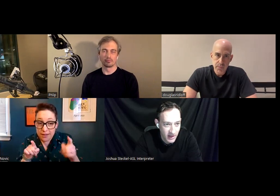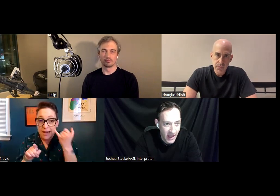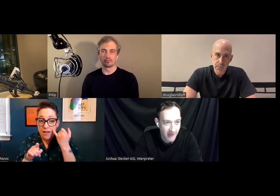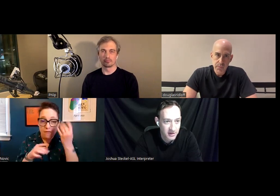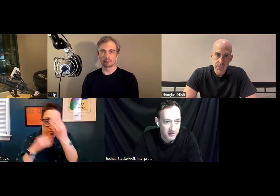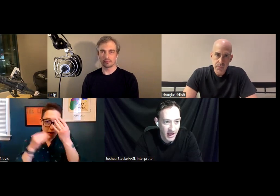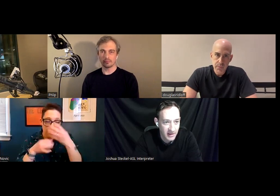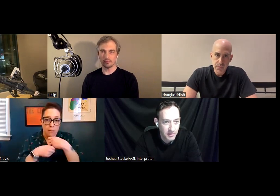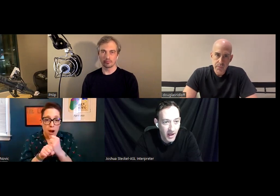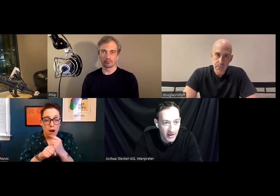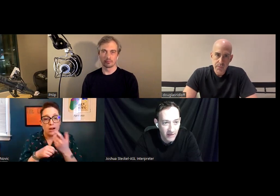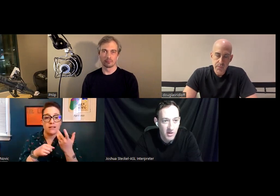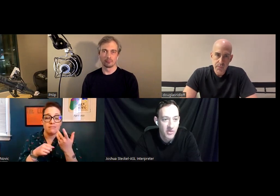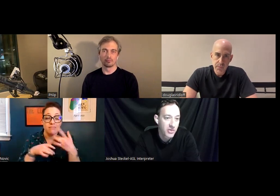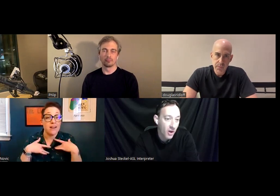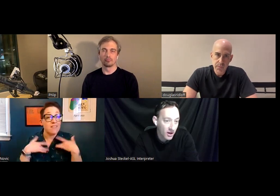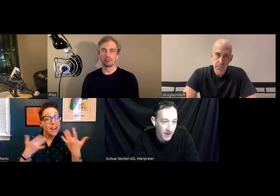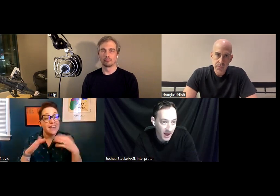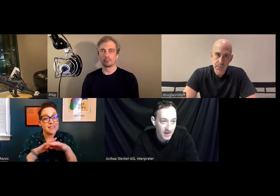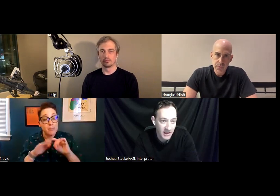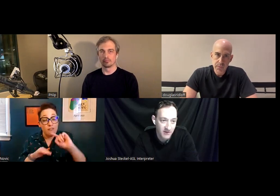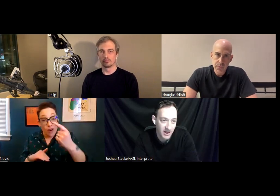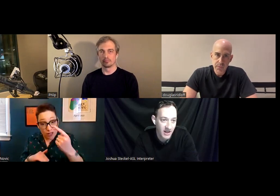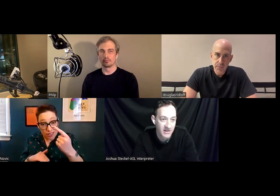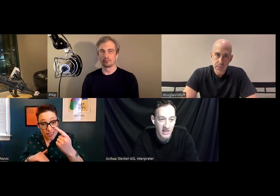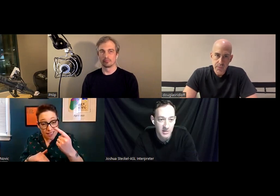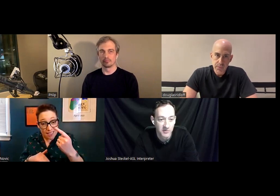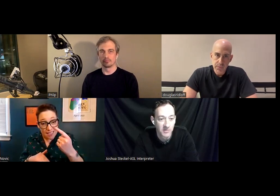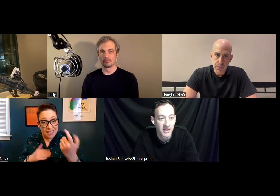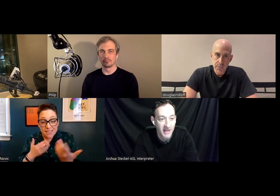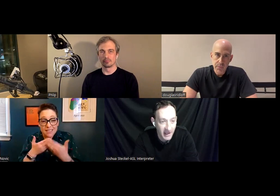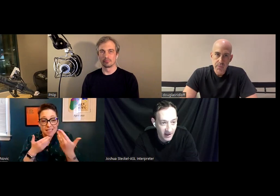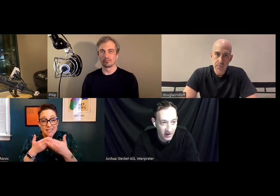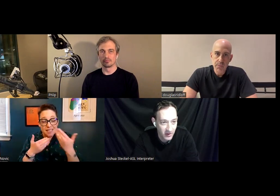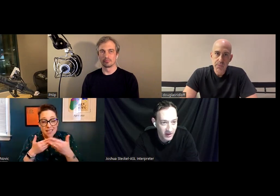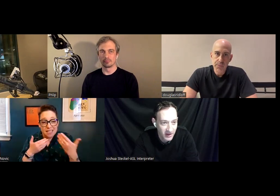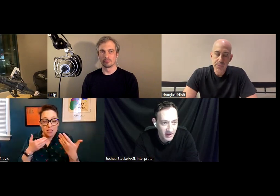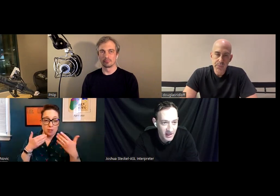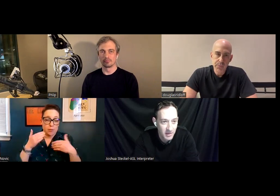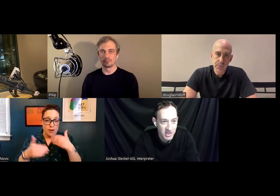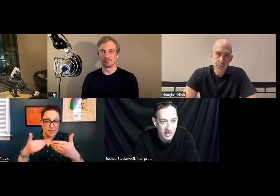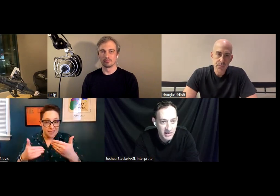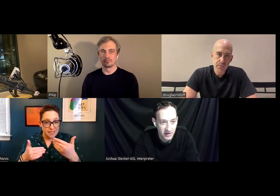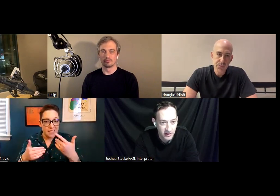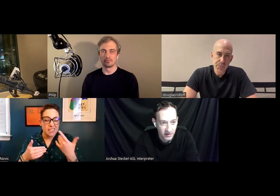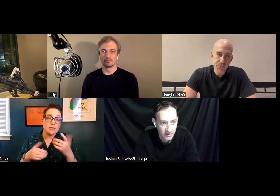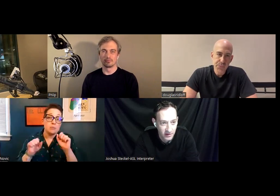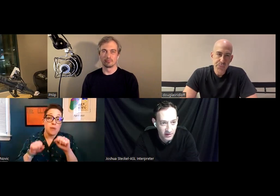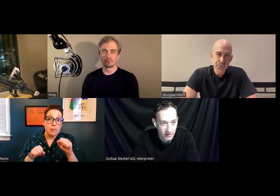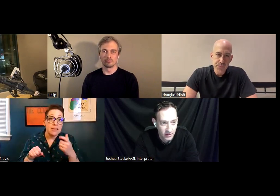accommodations after the fact. But if you had thought about making the event accessible from the get-go, it's much